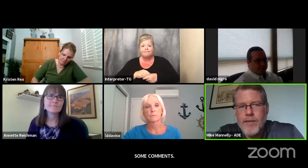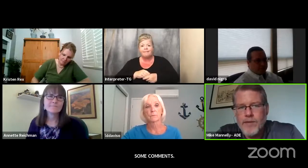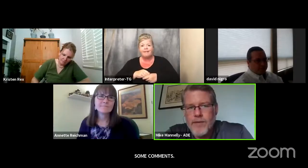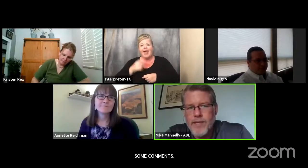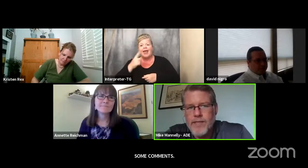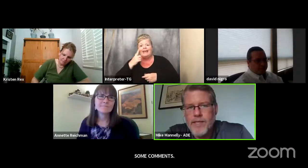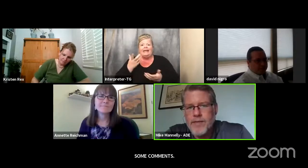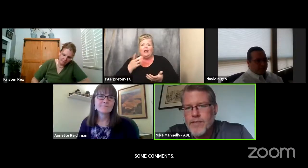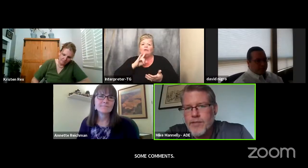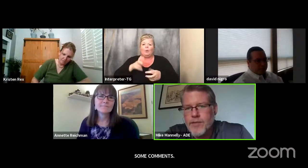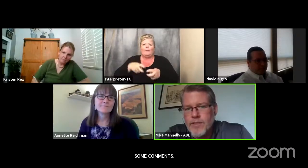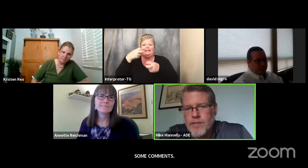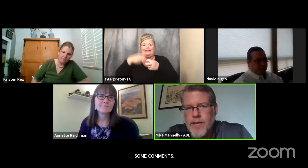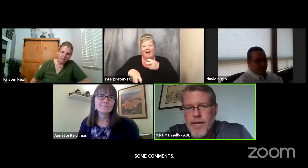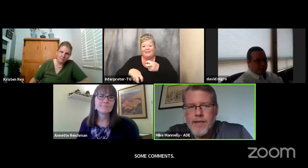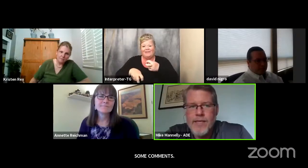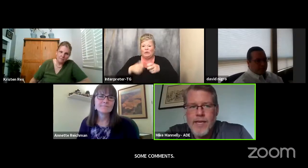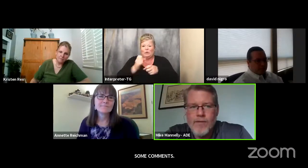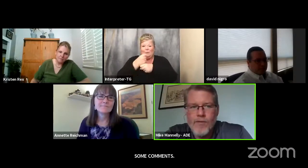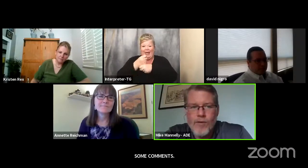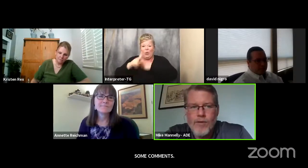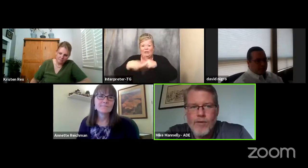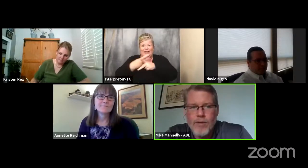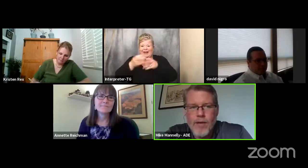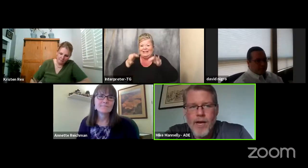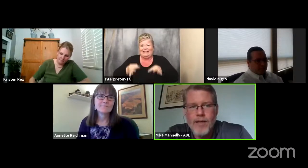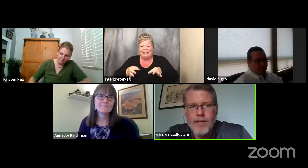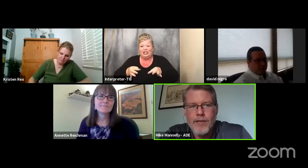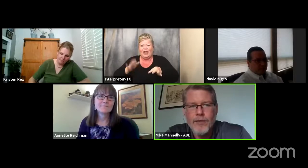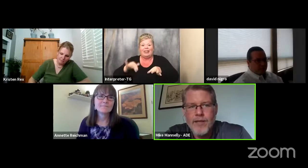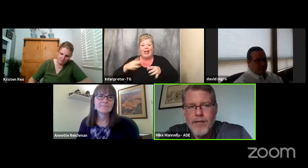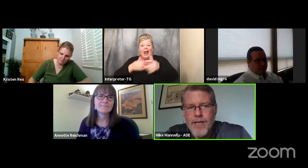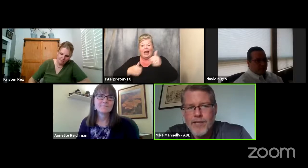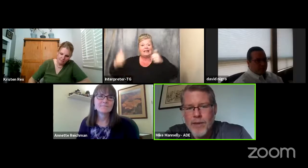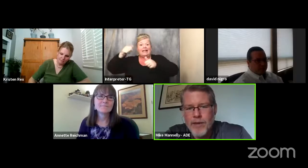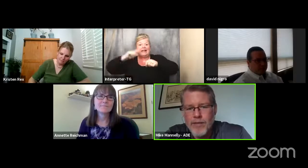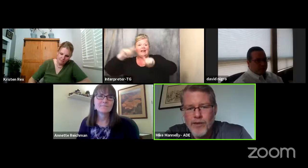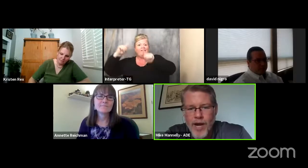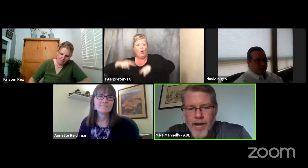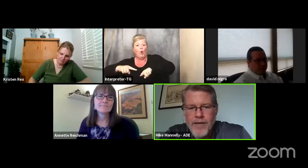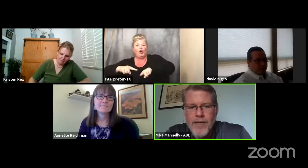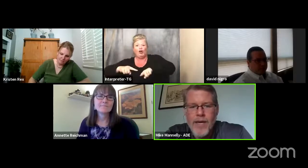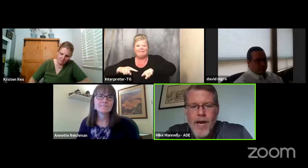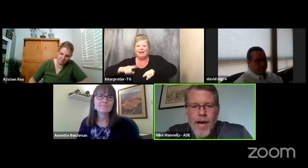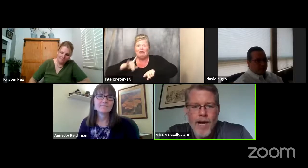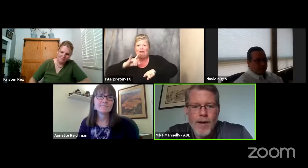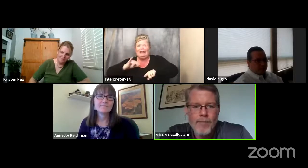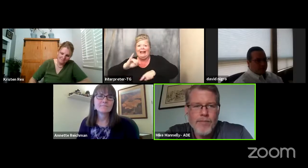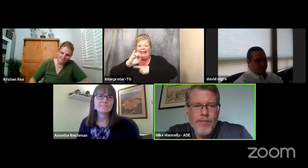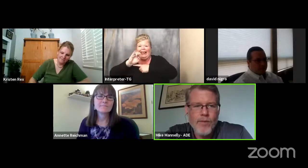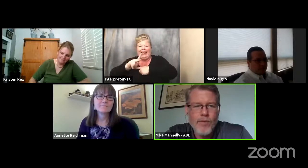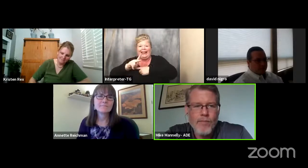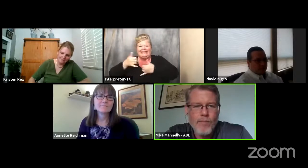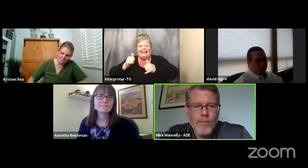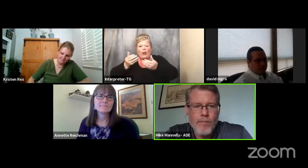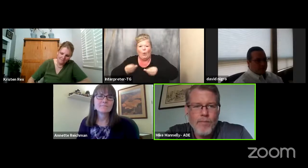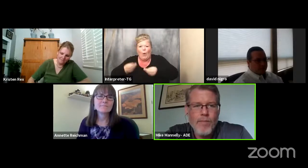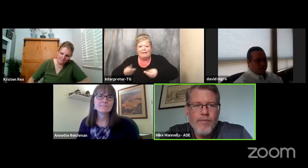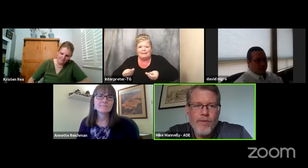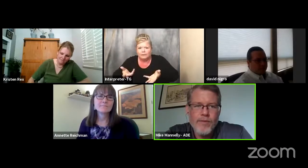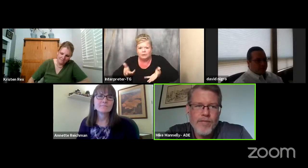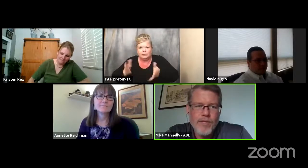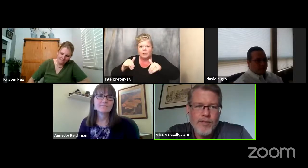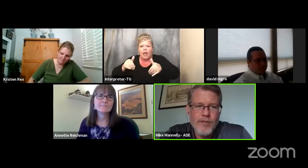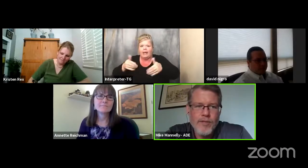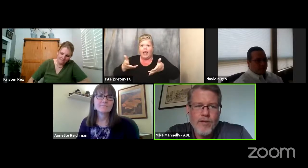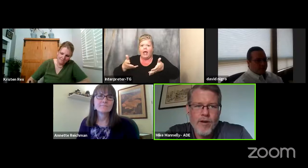it's going to be difficult to make these kinds of decisions. That executive order, literally the ink is barely dry. So